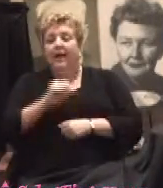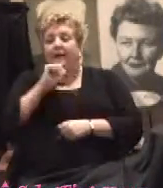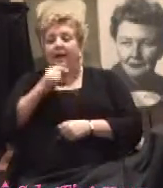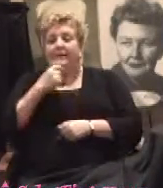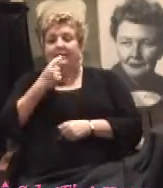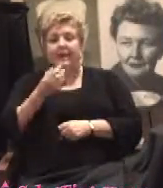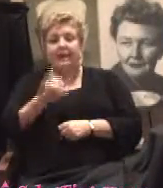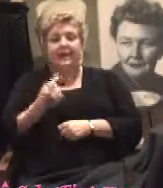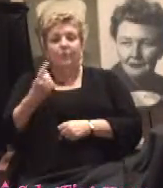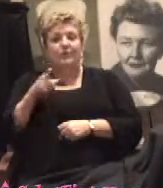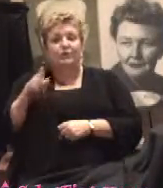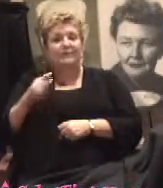lesbian.